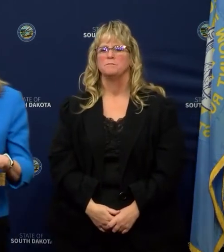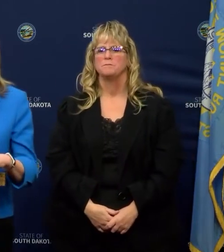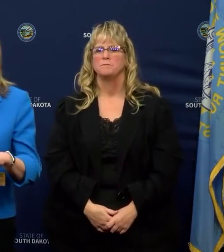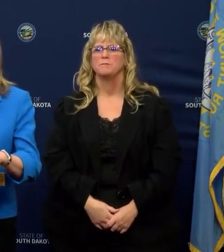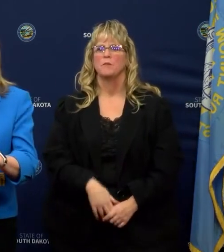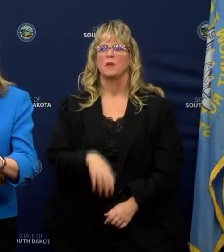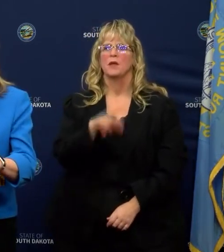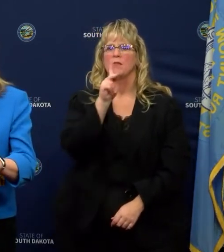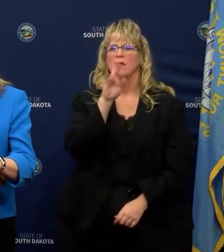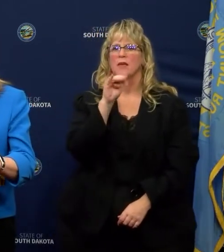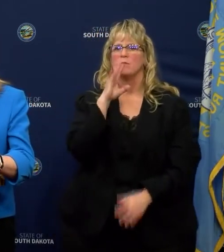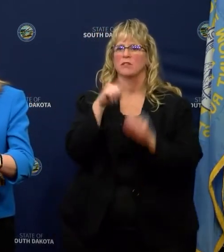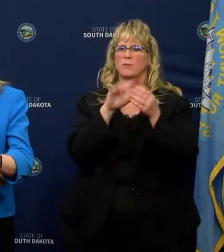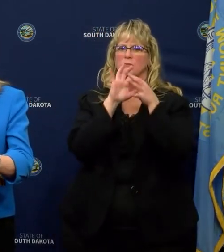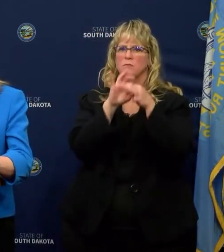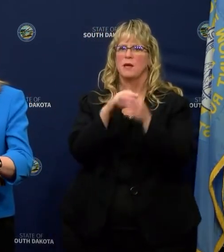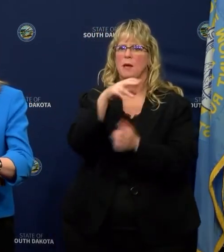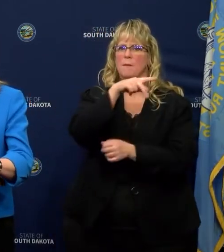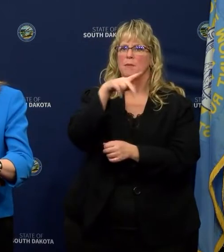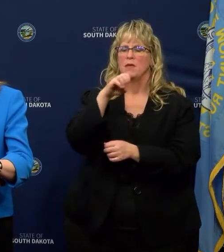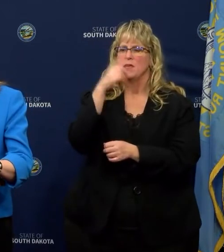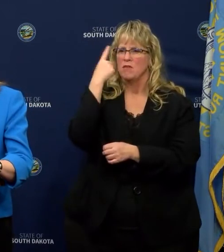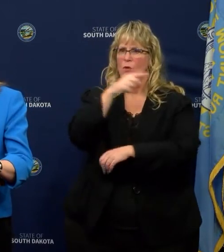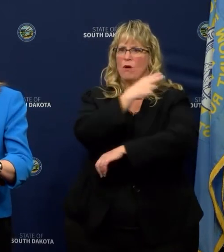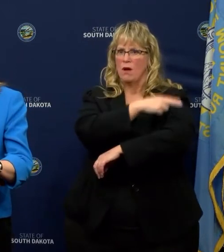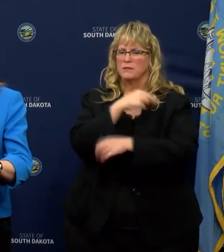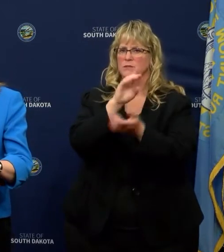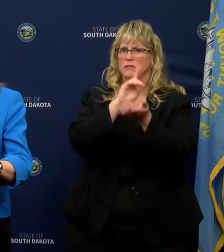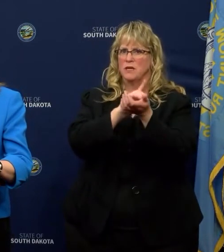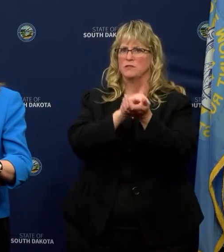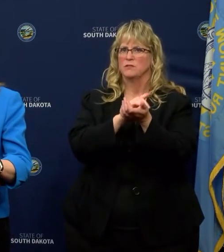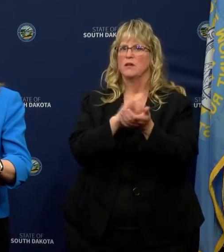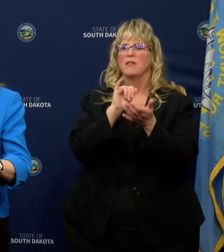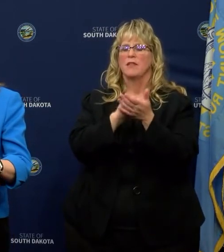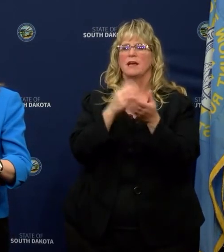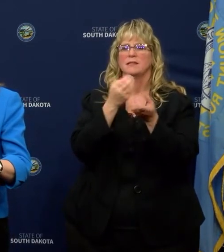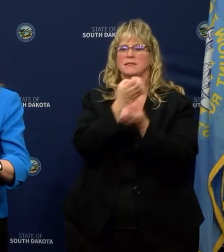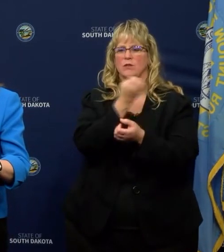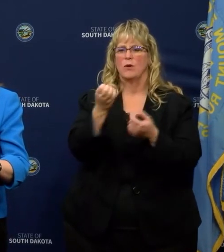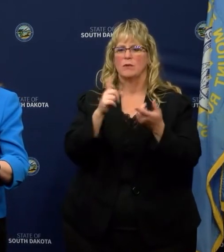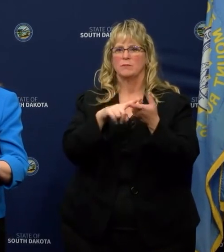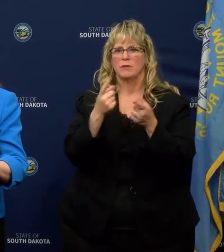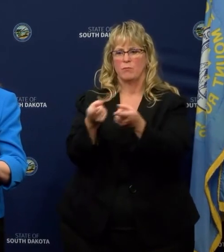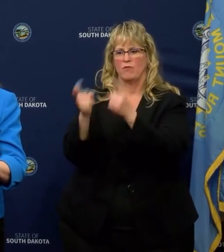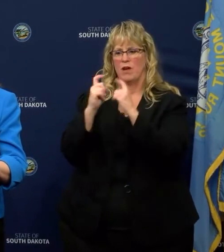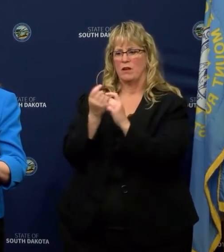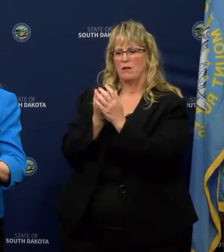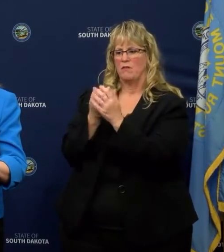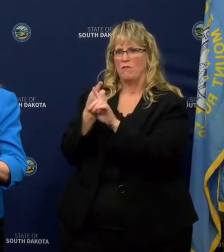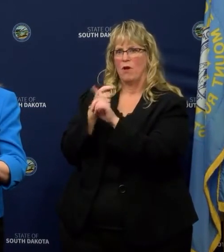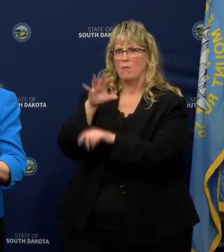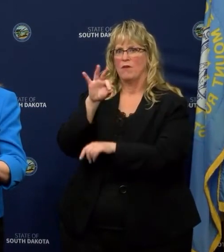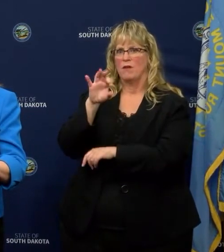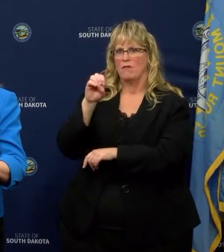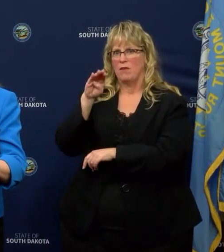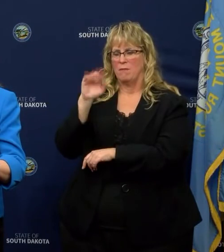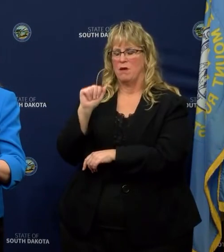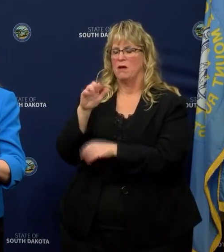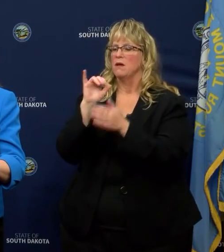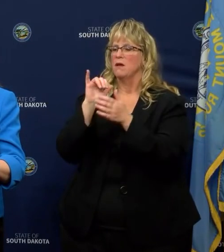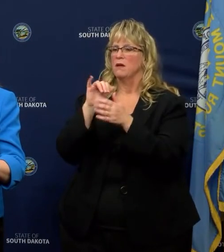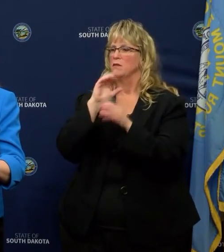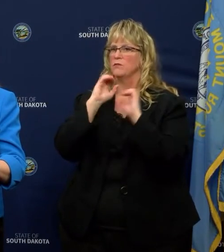So the question was around the PPE for healthcare workers. That is equipment that's been provided to us through FEMA, and so